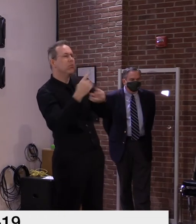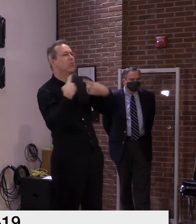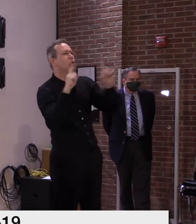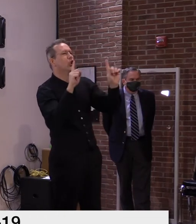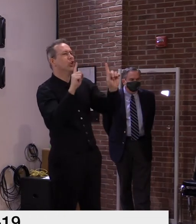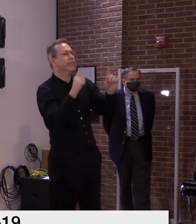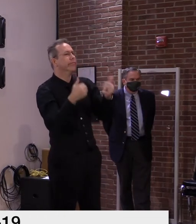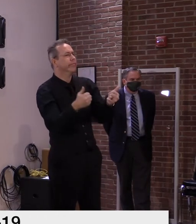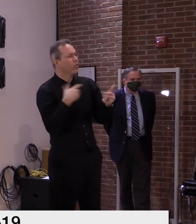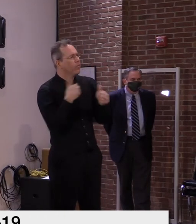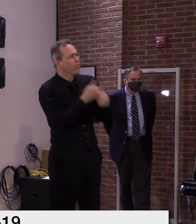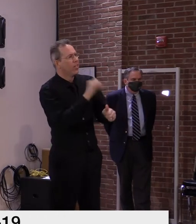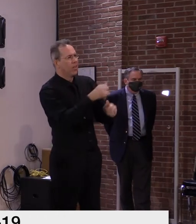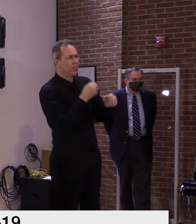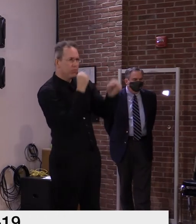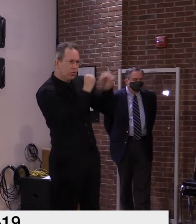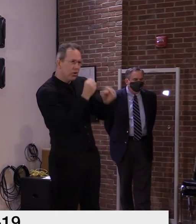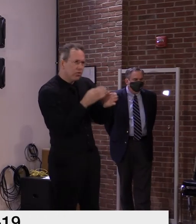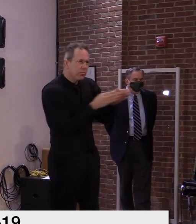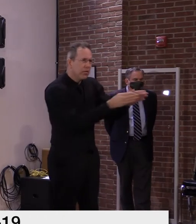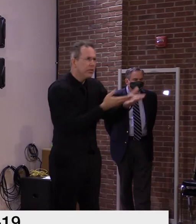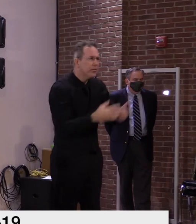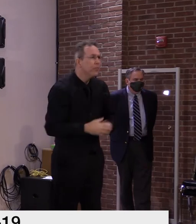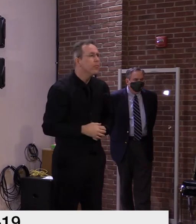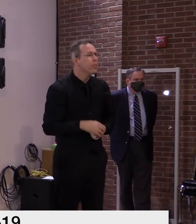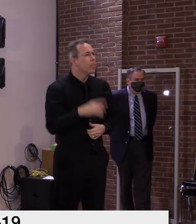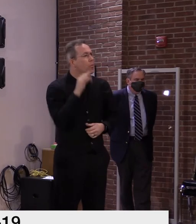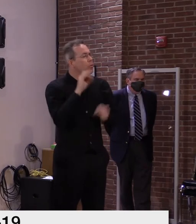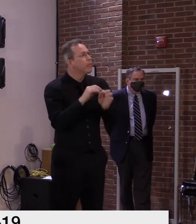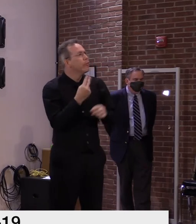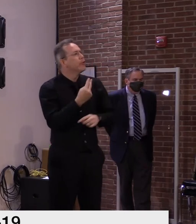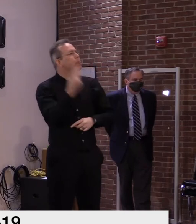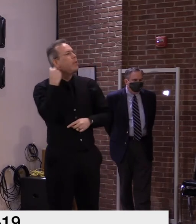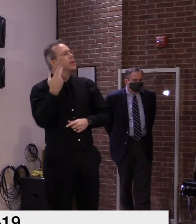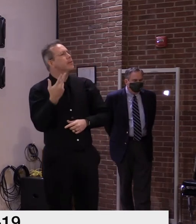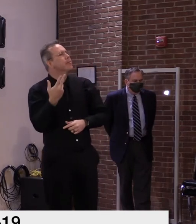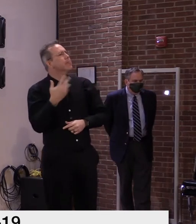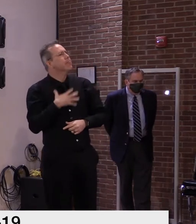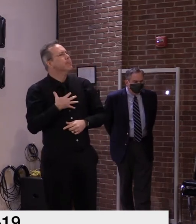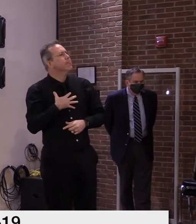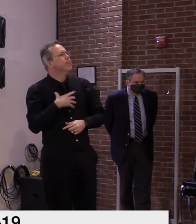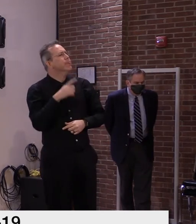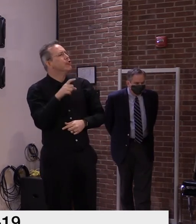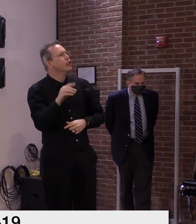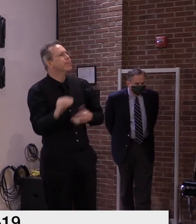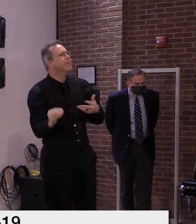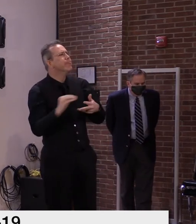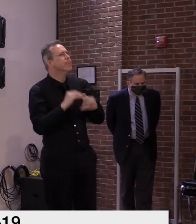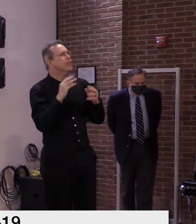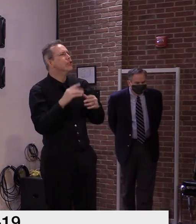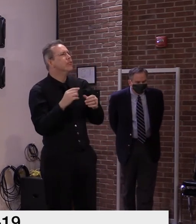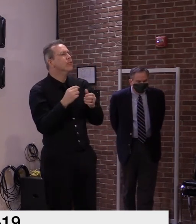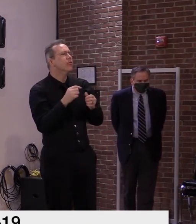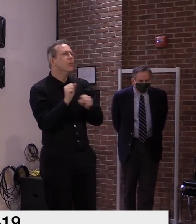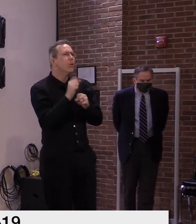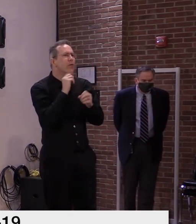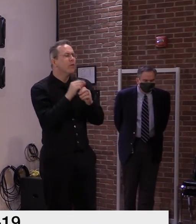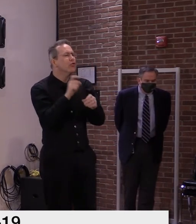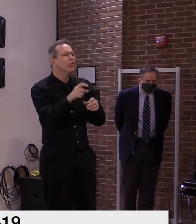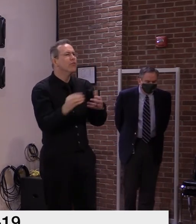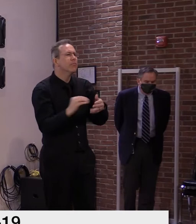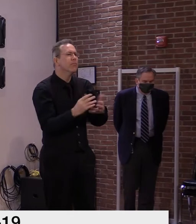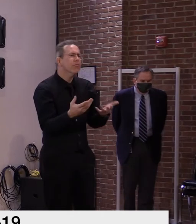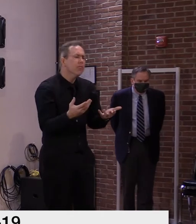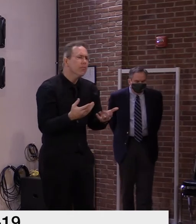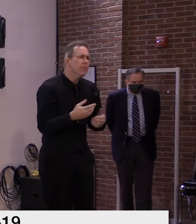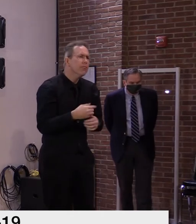see the merits to what we're doing. We're not seeing a great deal of impact for those who are in